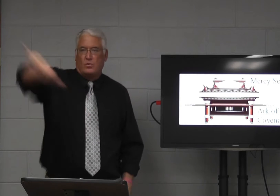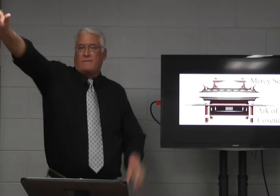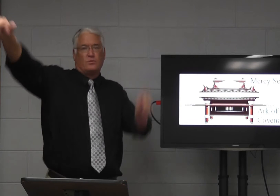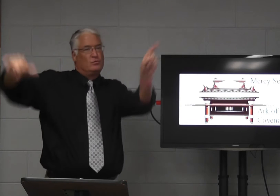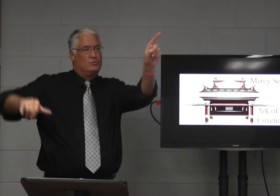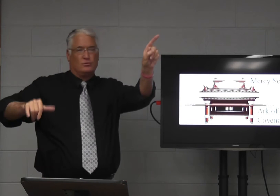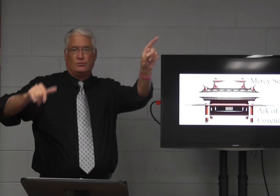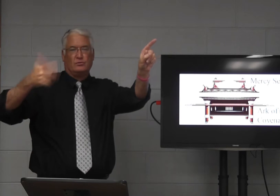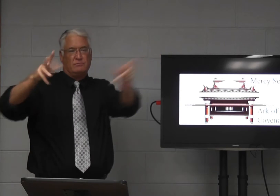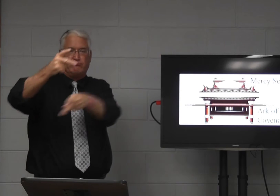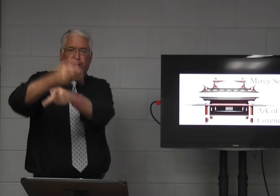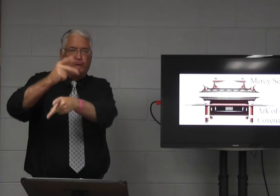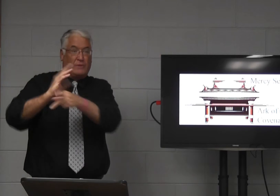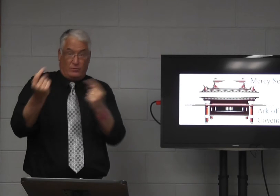He's our high priest forever.